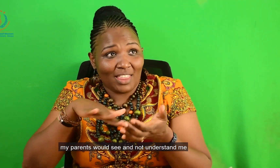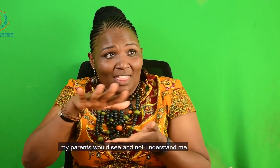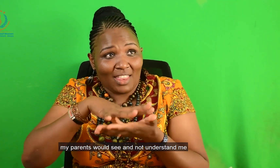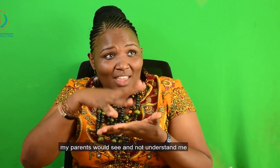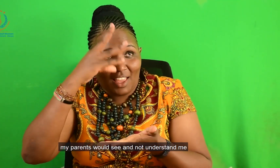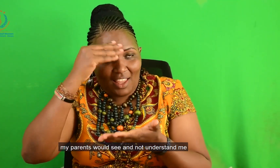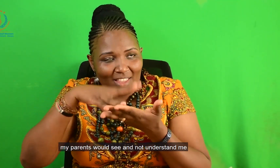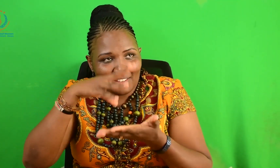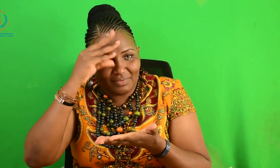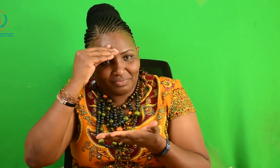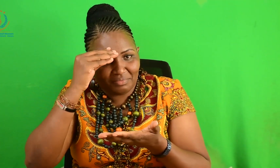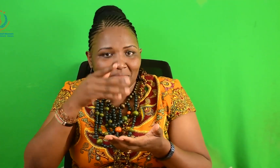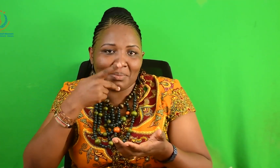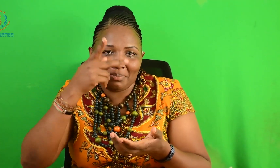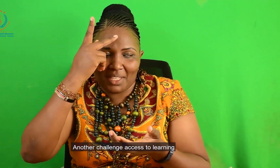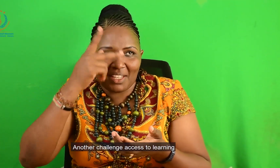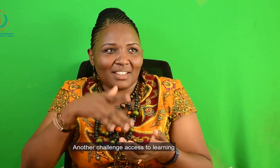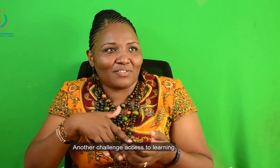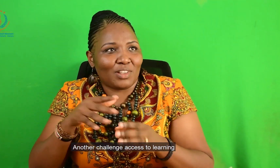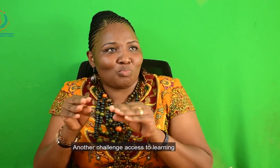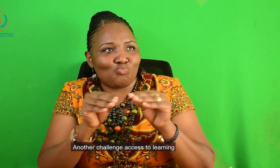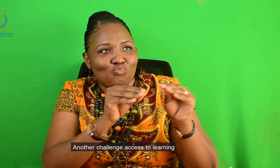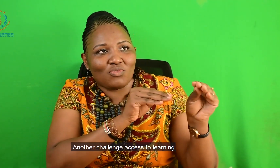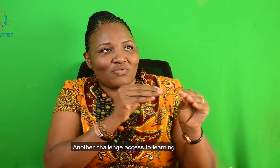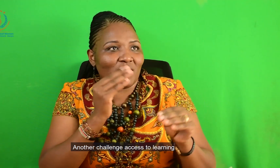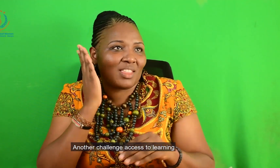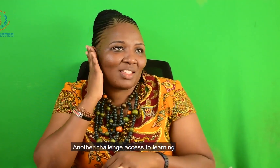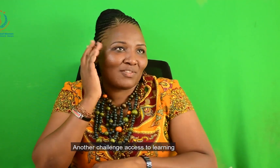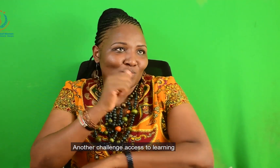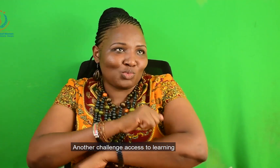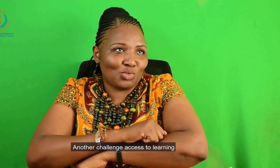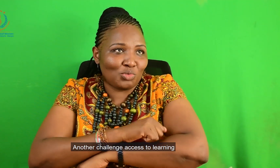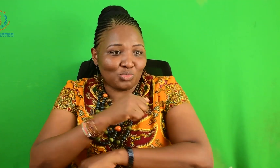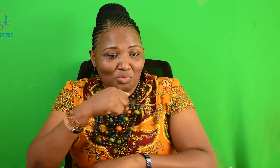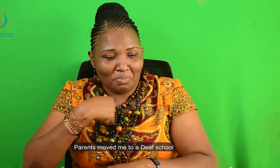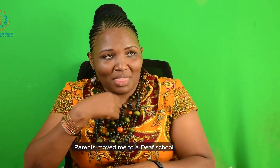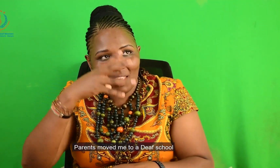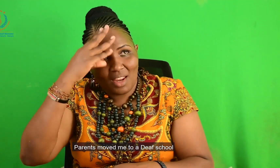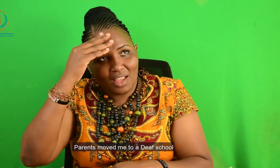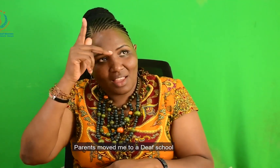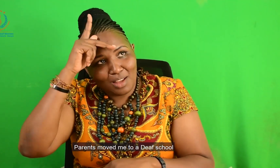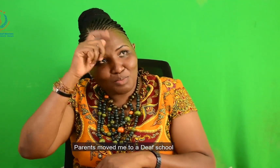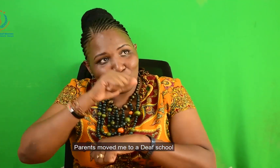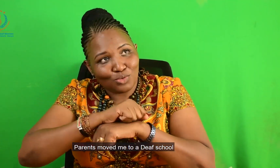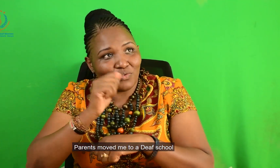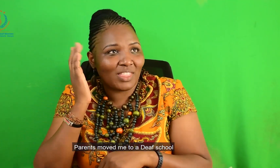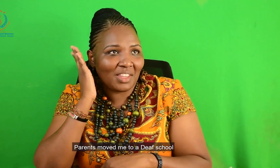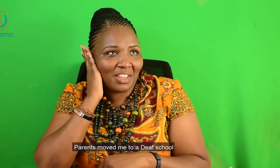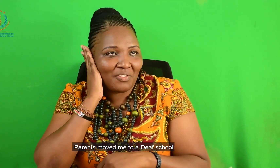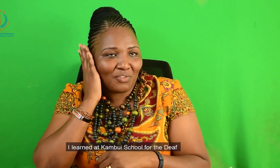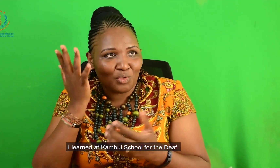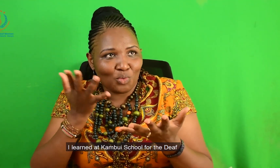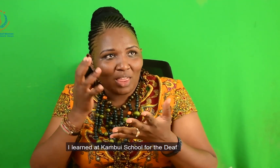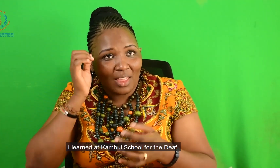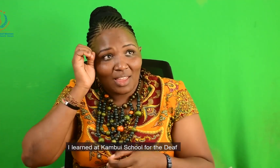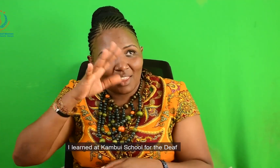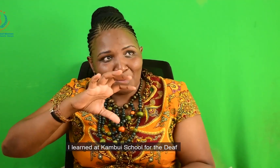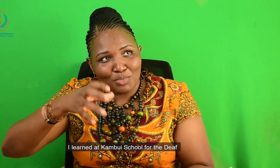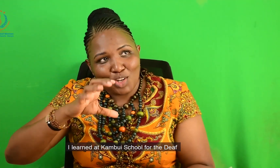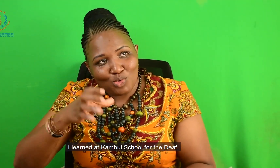me. Another challenge was access to learning. So my parents moved me to a deaf school. I learned at Kambui School for